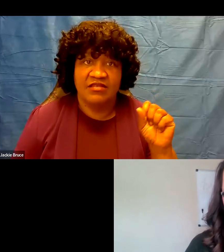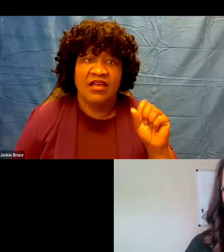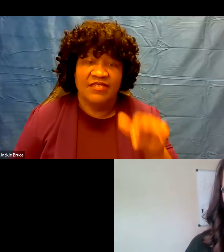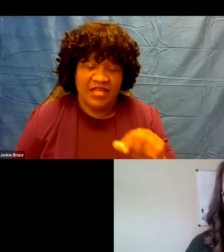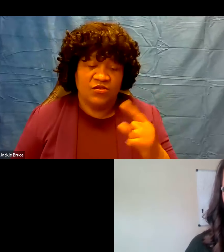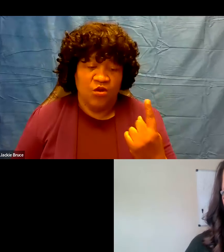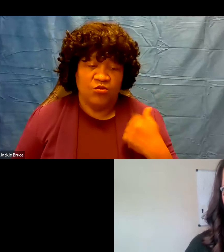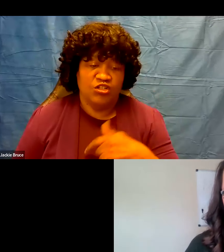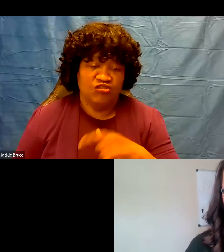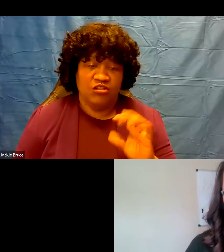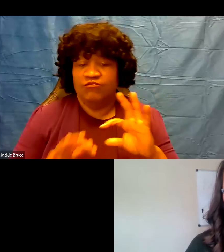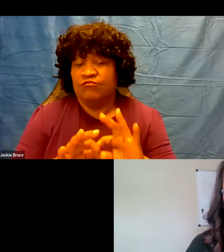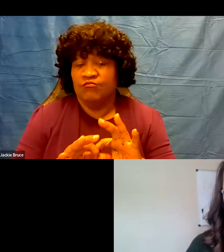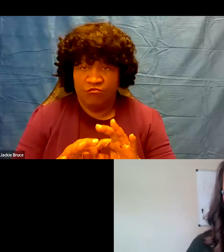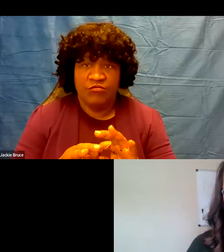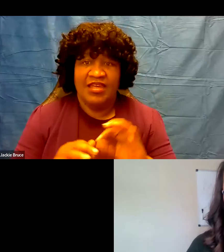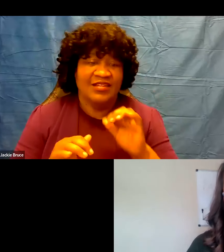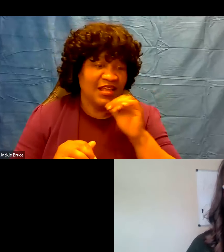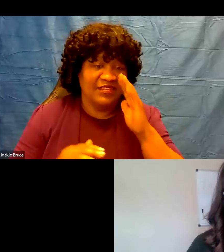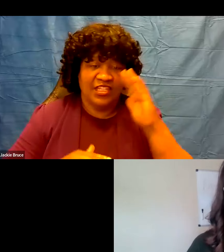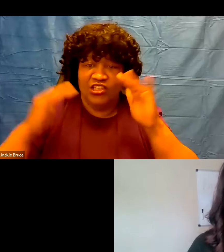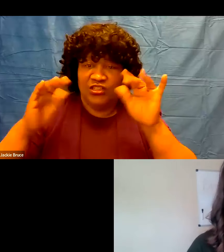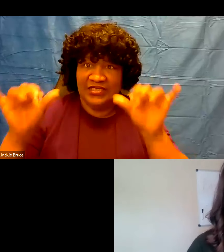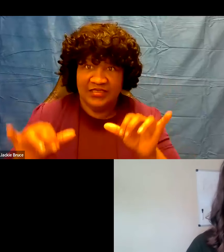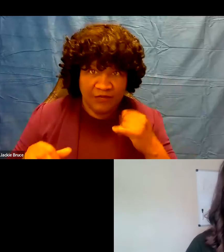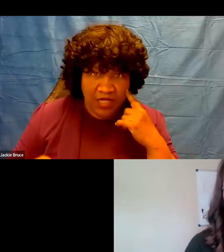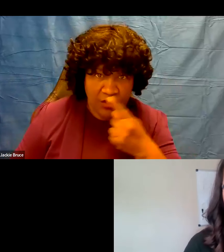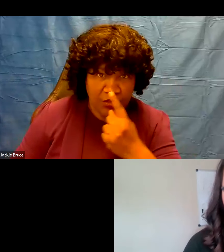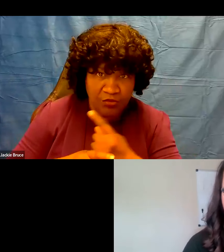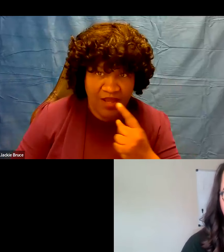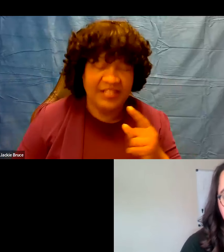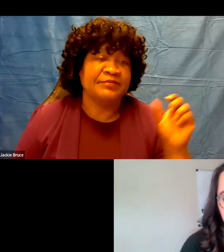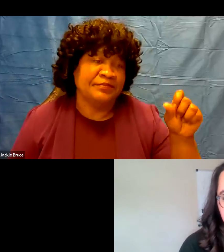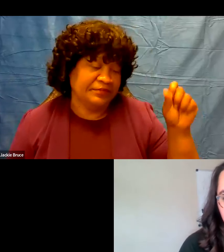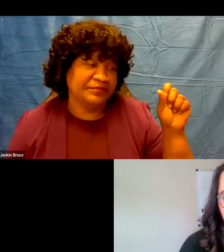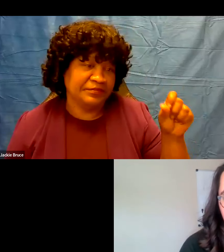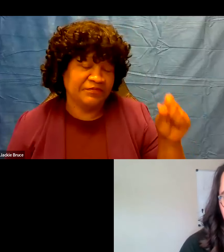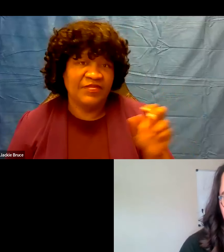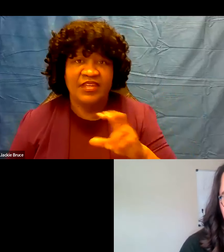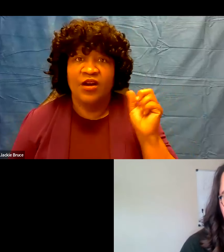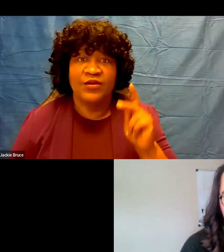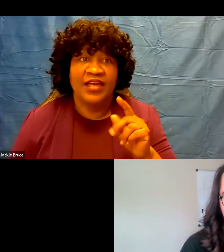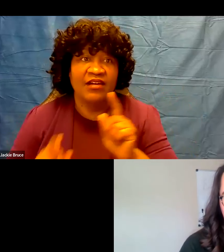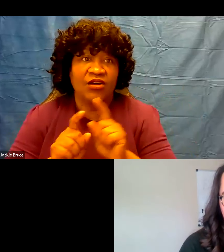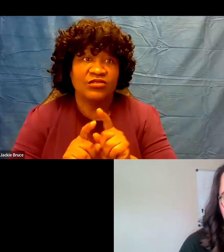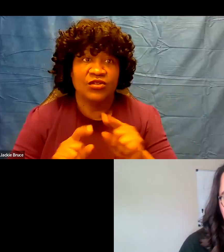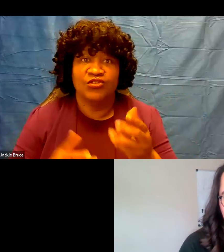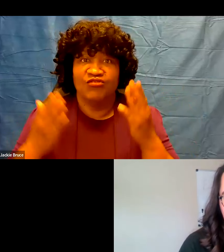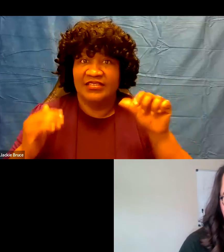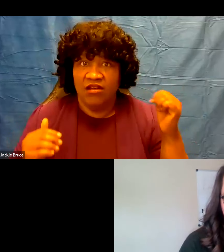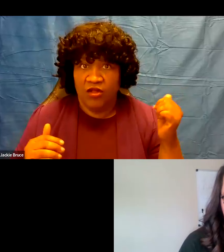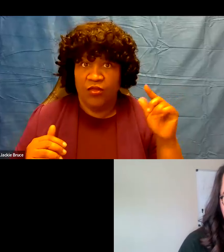the one we should be connecting them to rather than the adult system. Did I hear that right? Okay. And then you raised